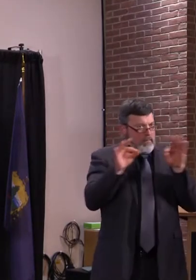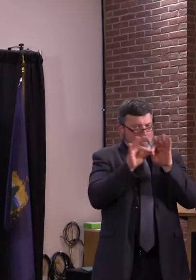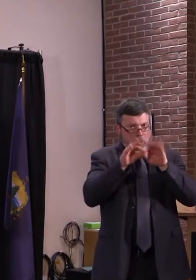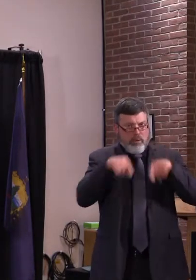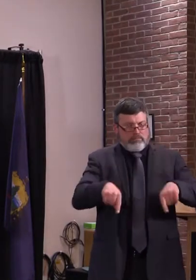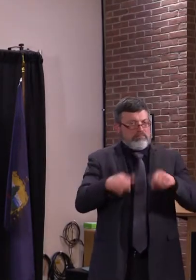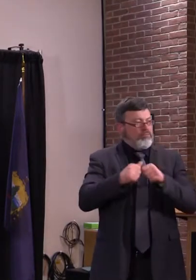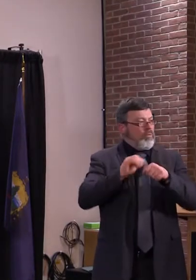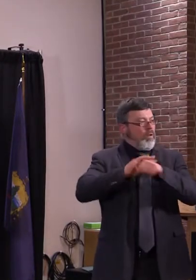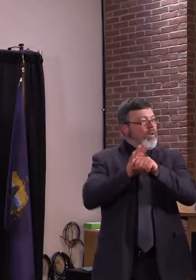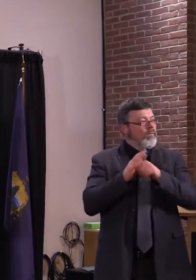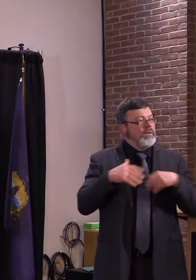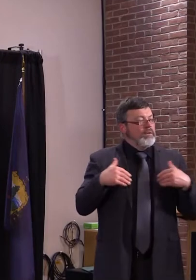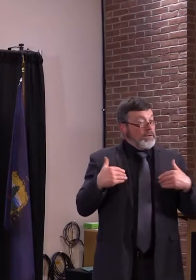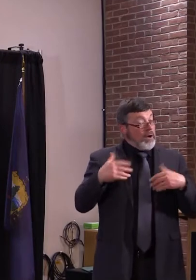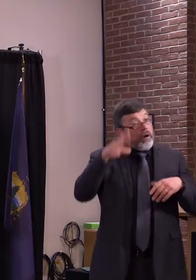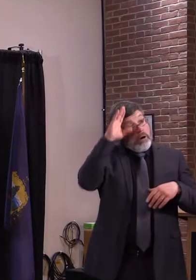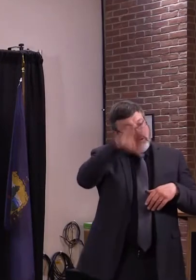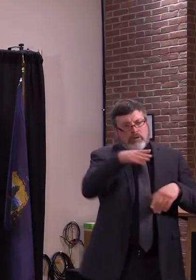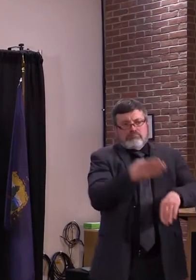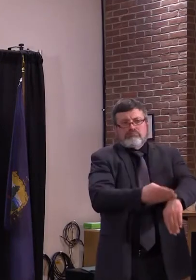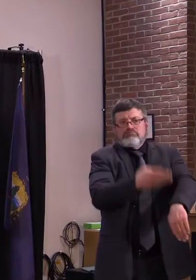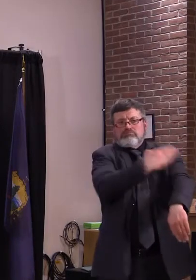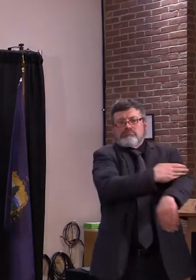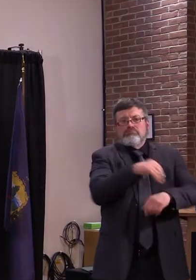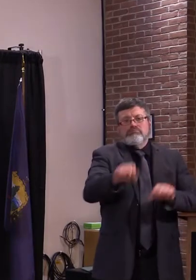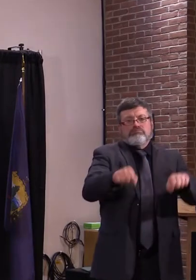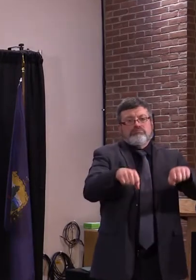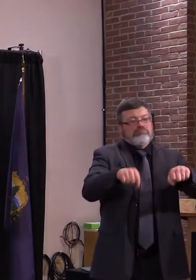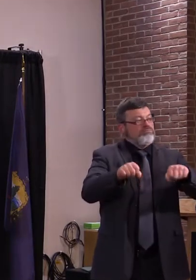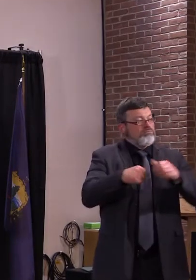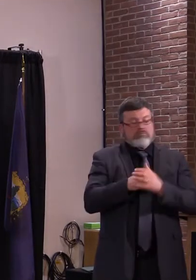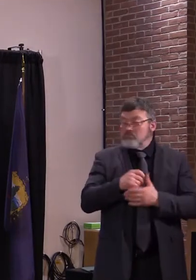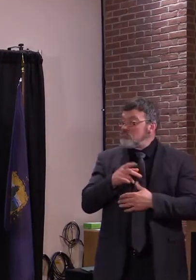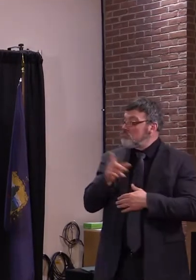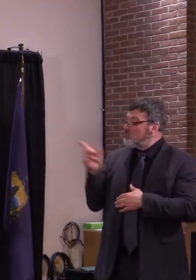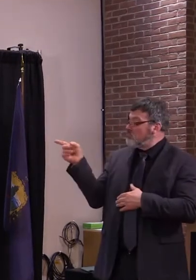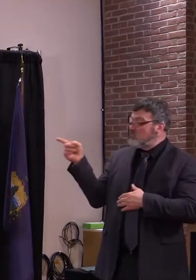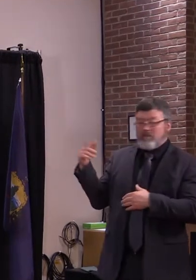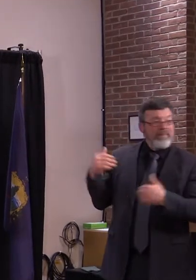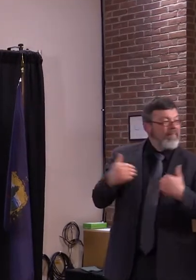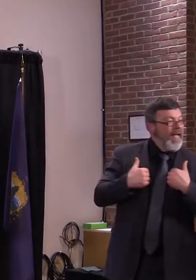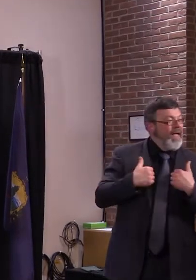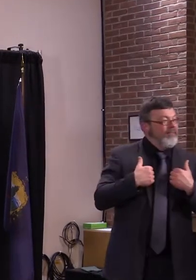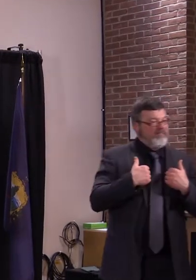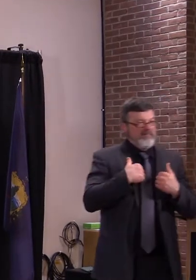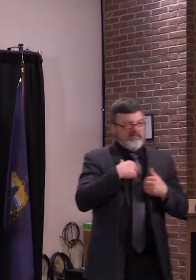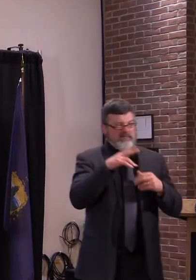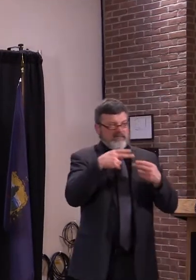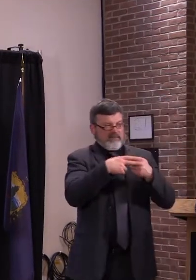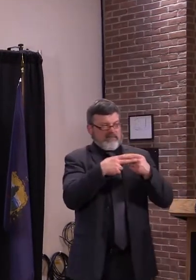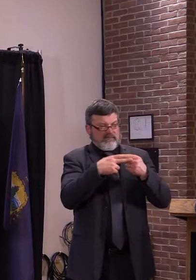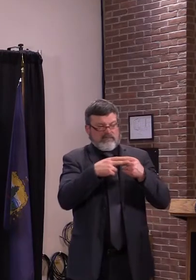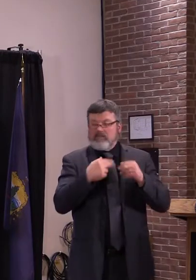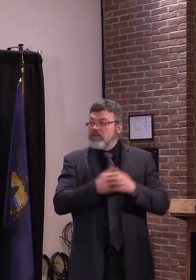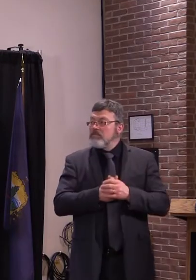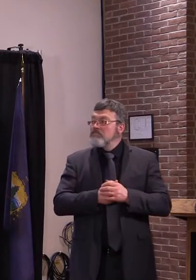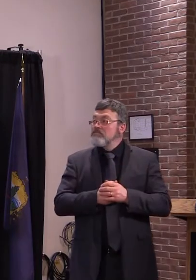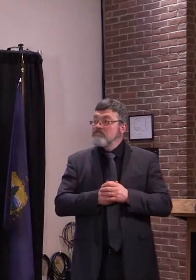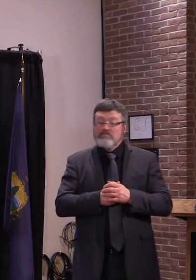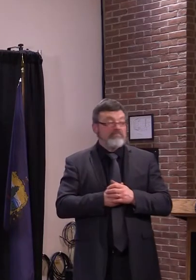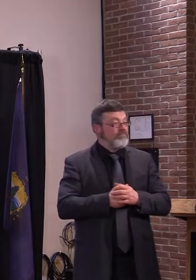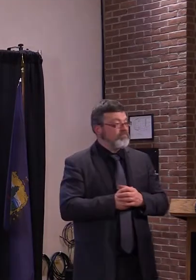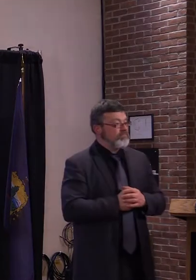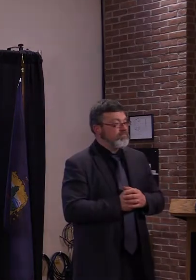Vermont. The Department of Financial Regulation slide deck will be available at DFR's COVID-19 modeling website